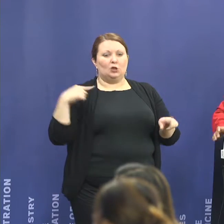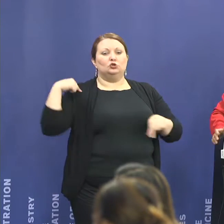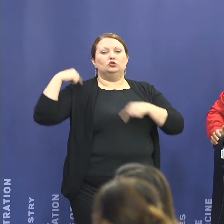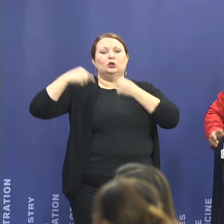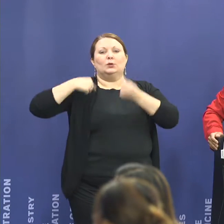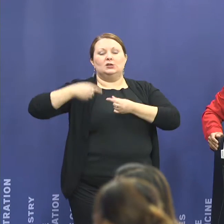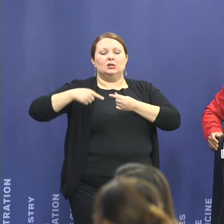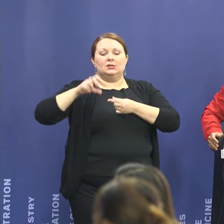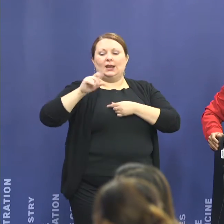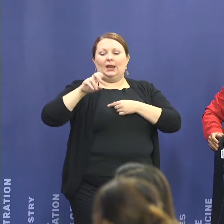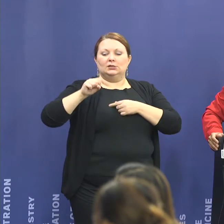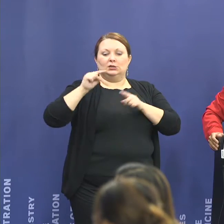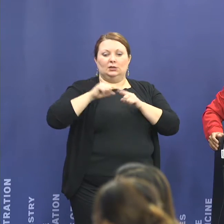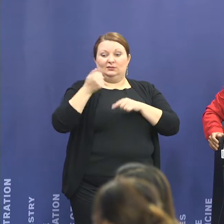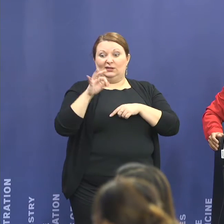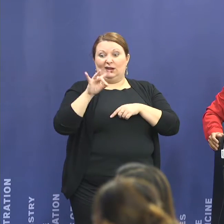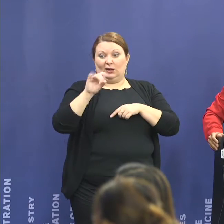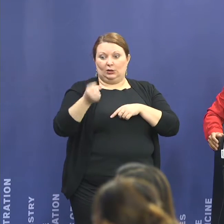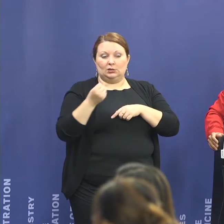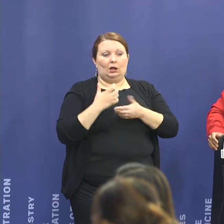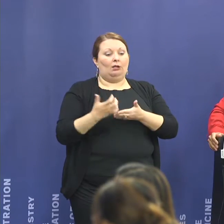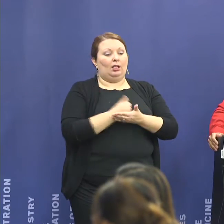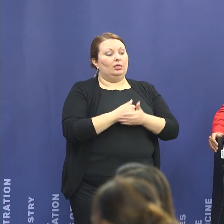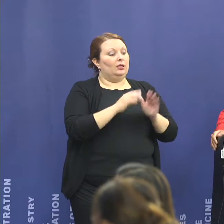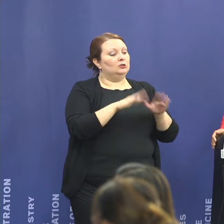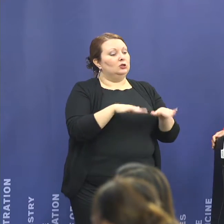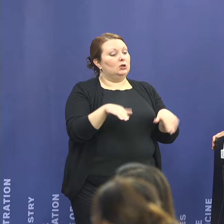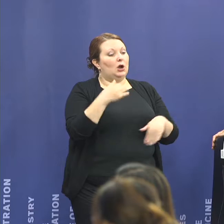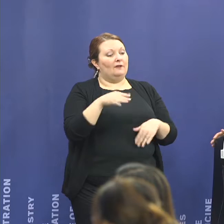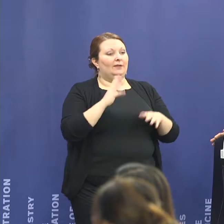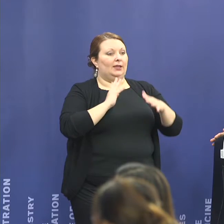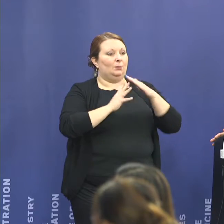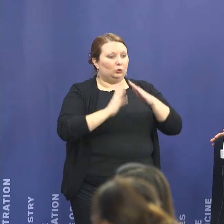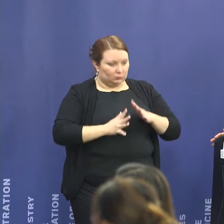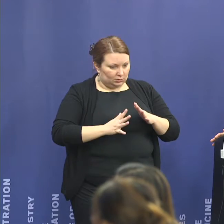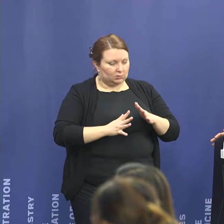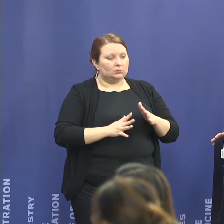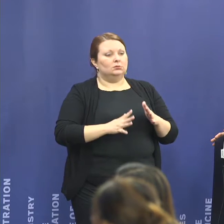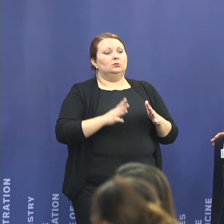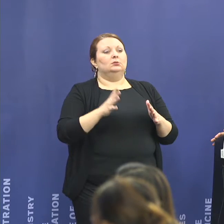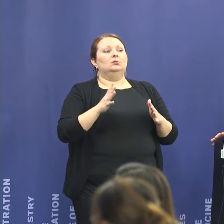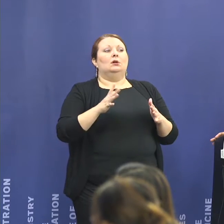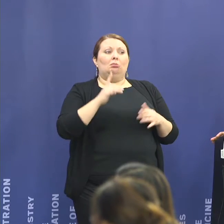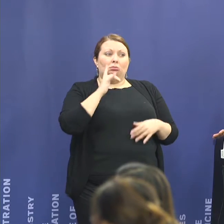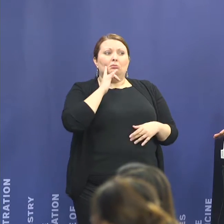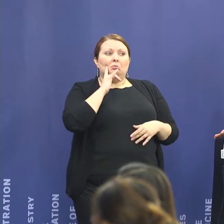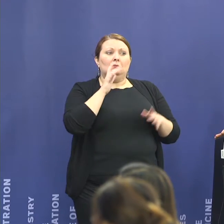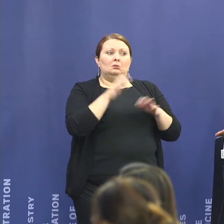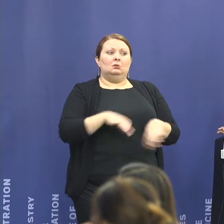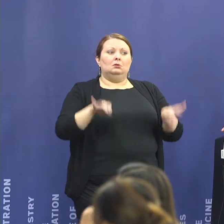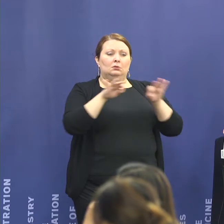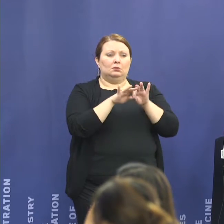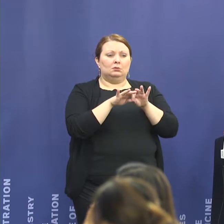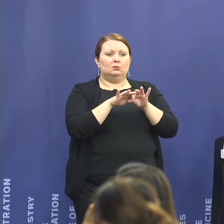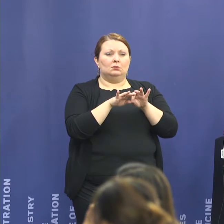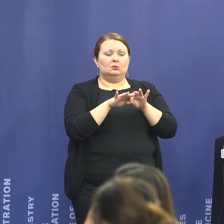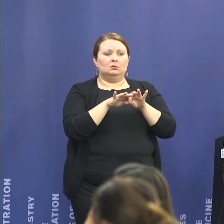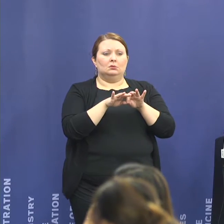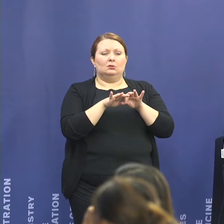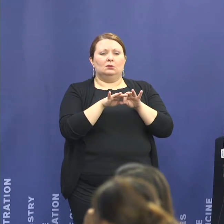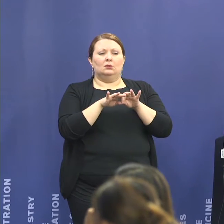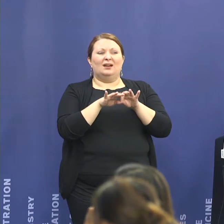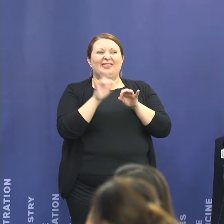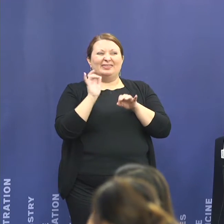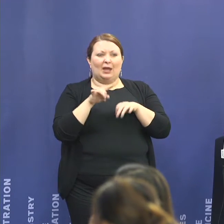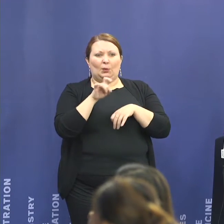generational status, up until the 80s, we used to collect the children of immigrants. And I think that that's very important. So that